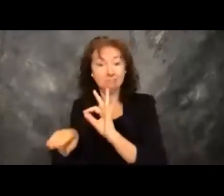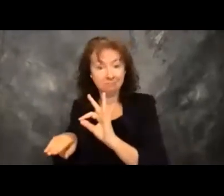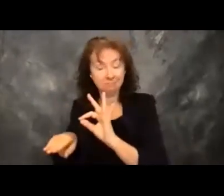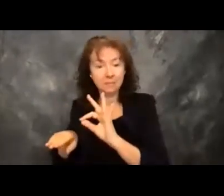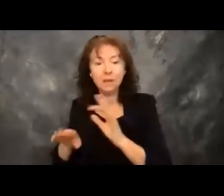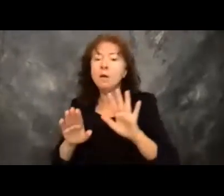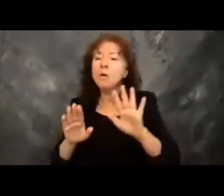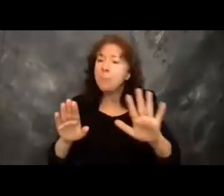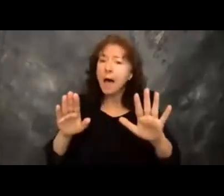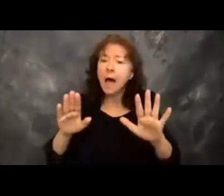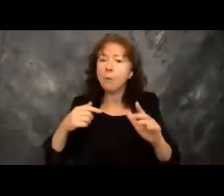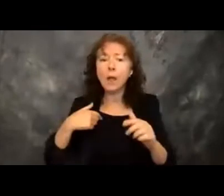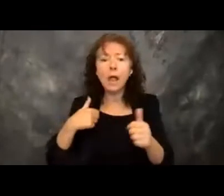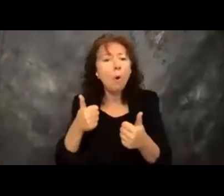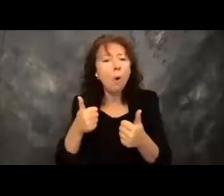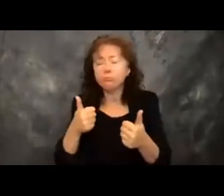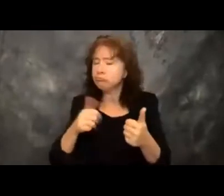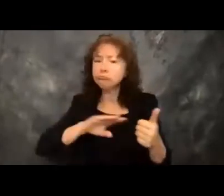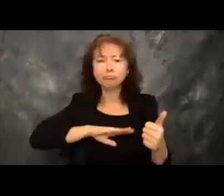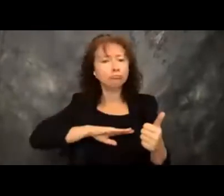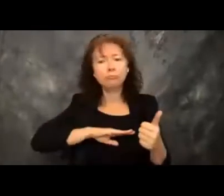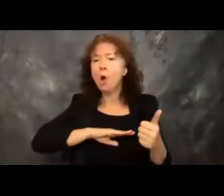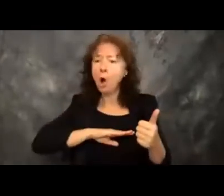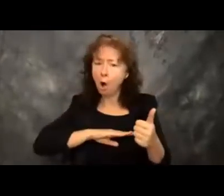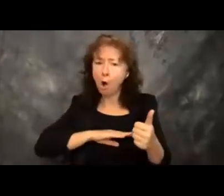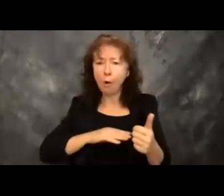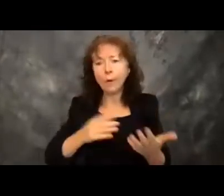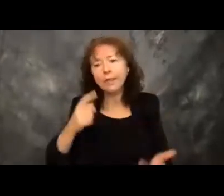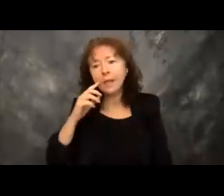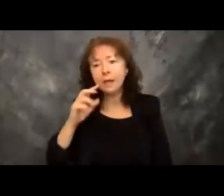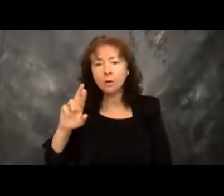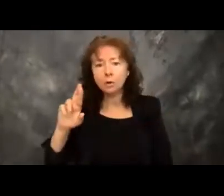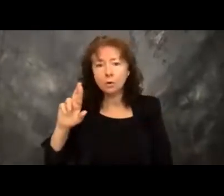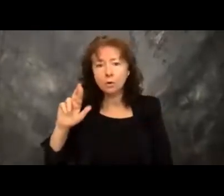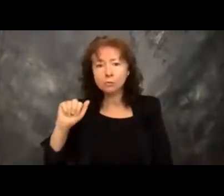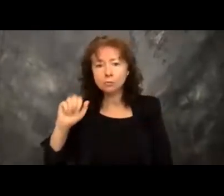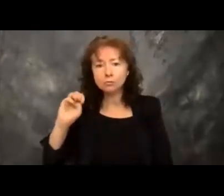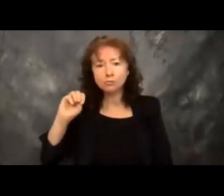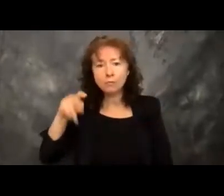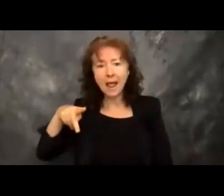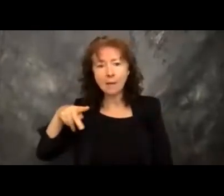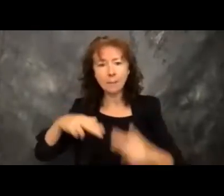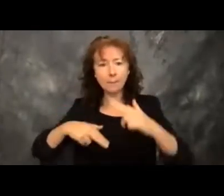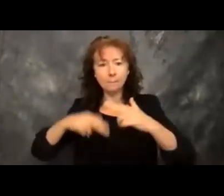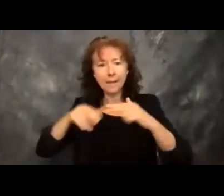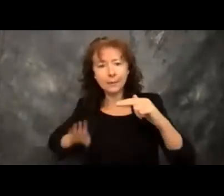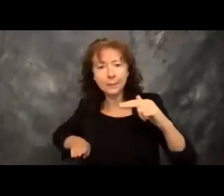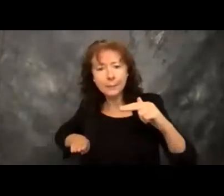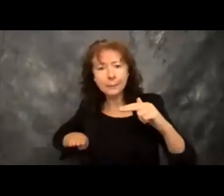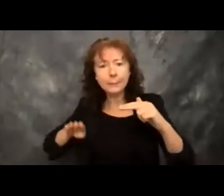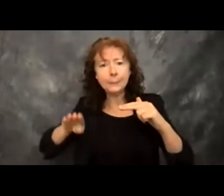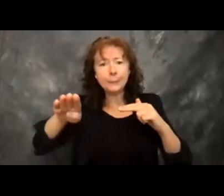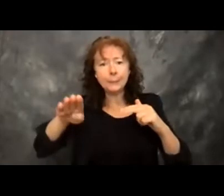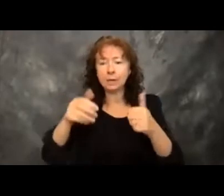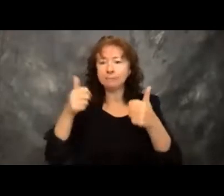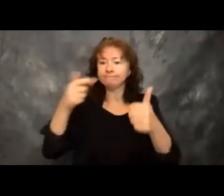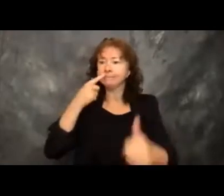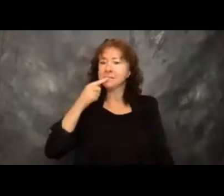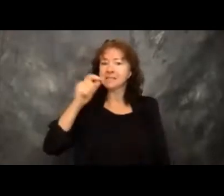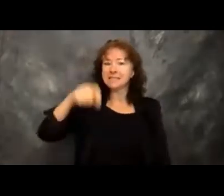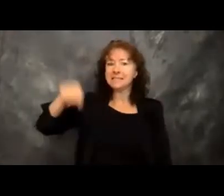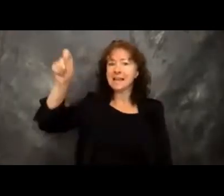we install a ramp, this is an accessibility. However, it's not enough. Therefore, we